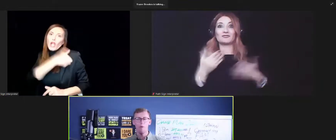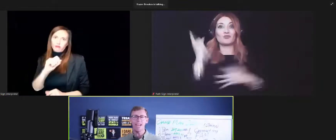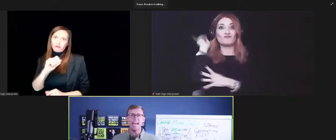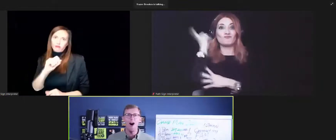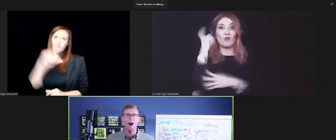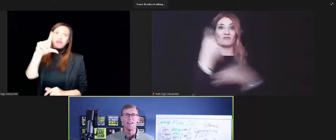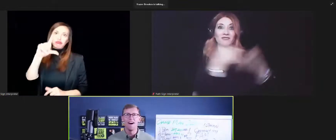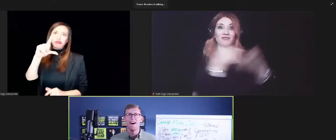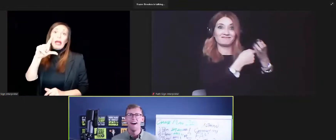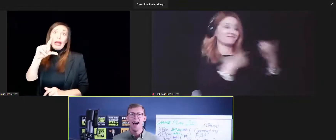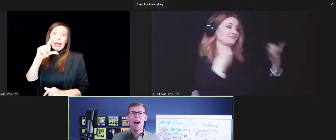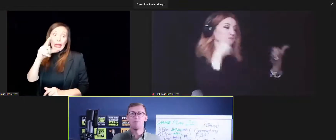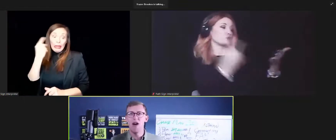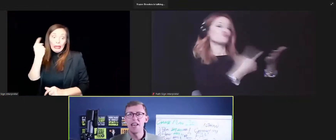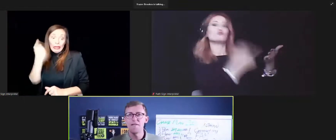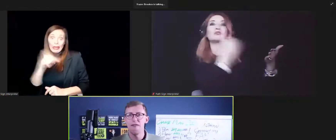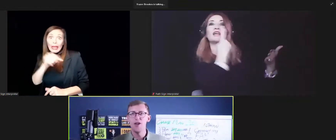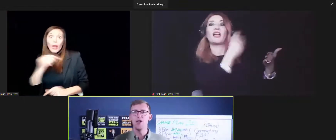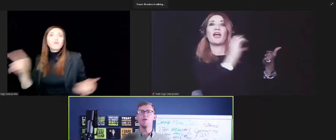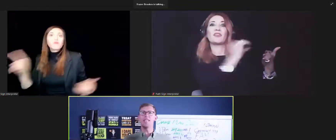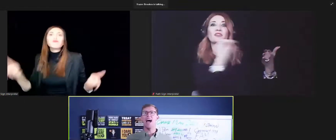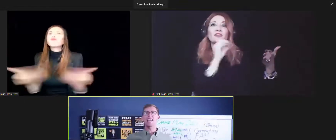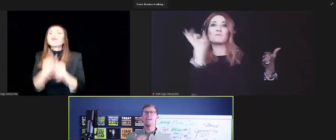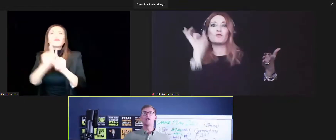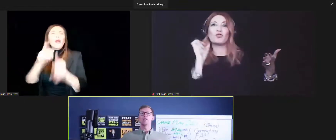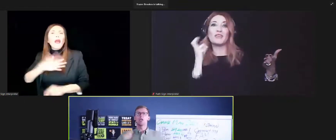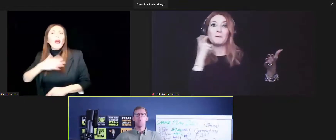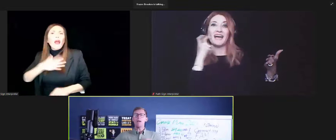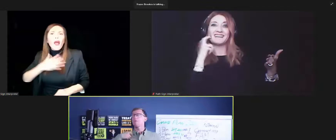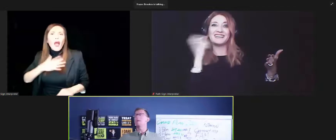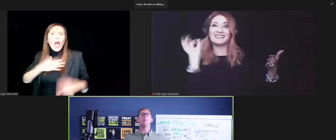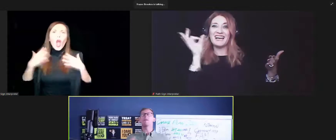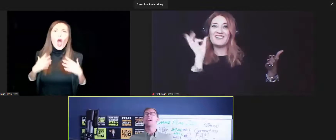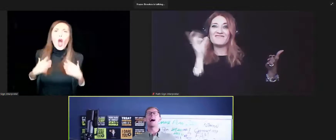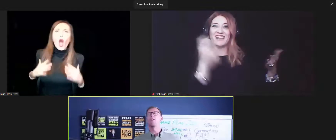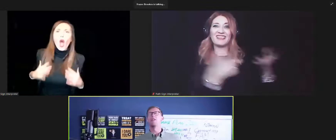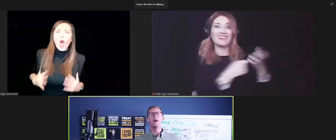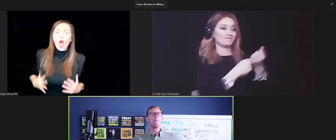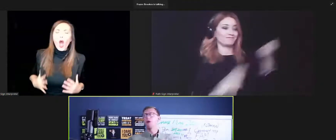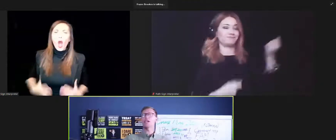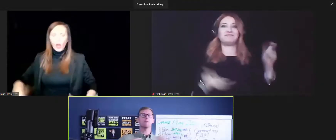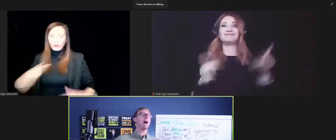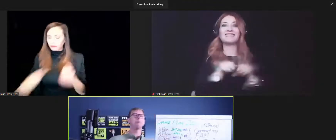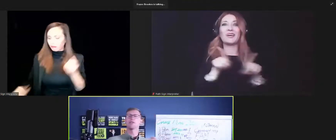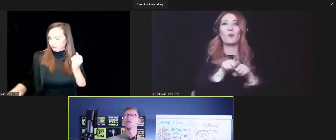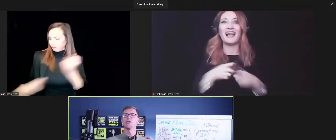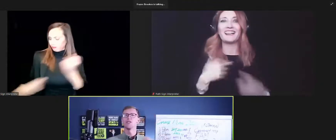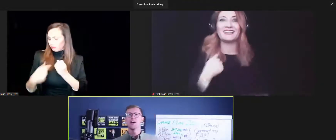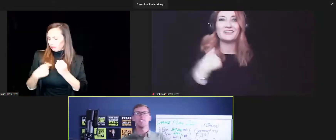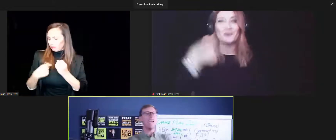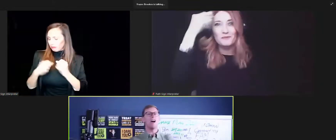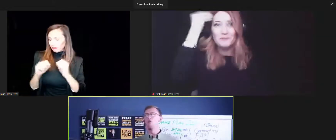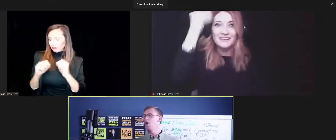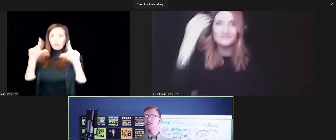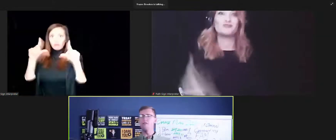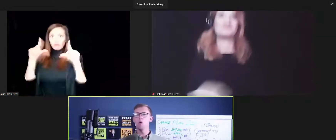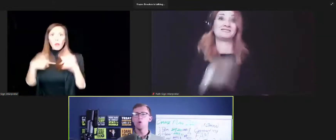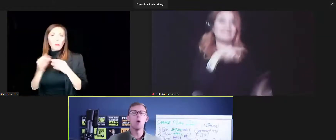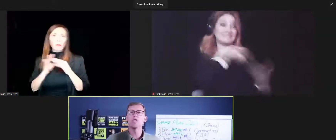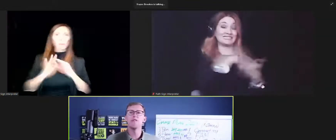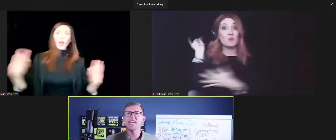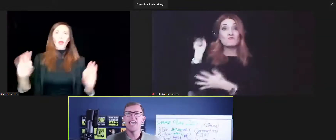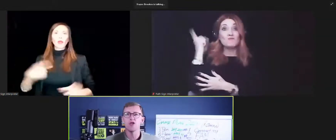woo, bring it on. I'm ready for a new day. Swipe me up and down. Press my buttons. Get rid of